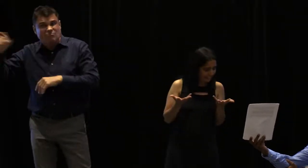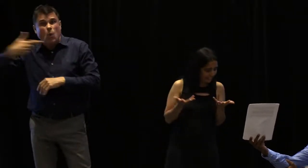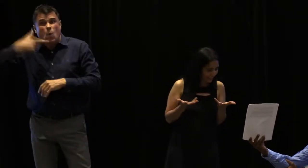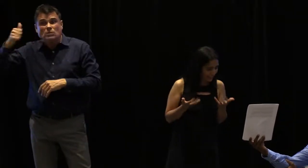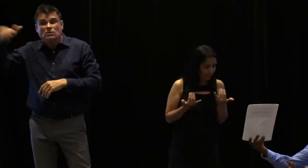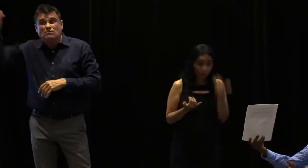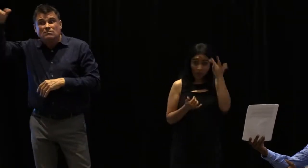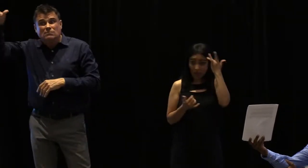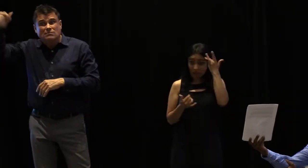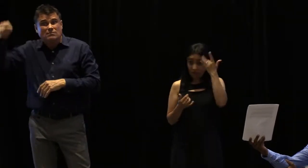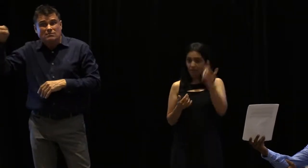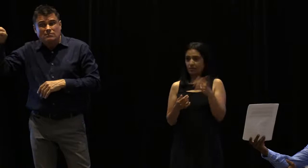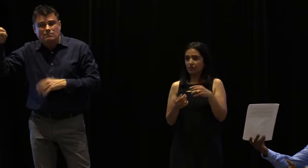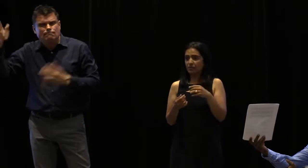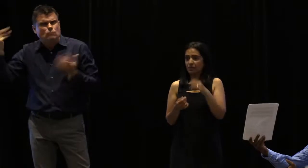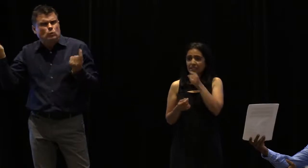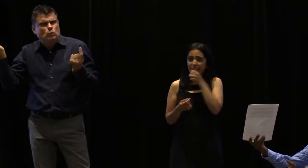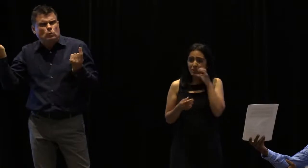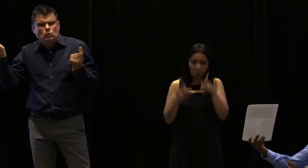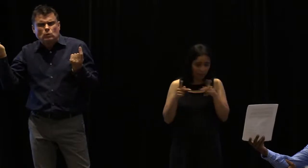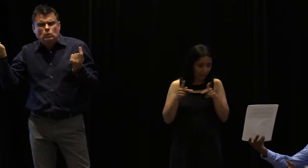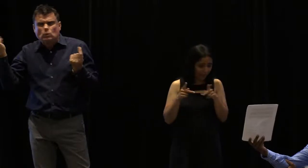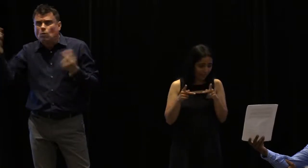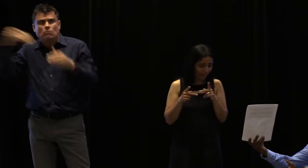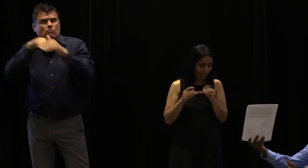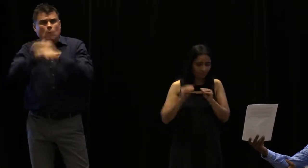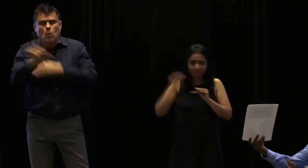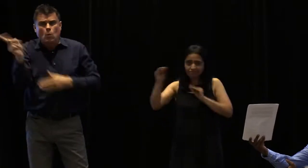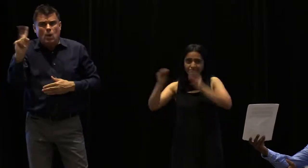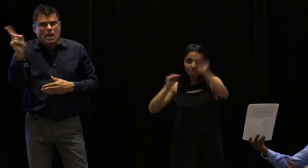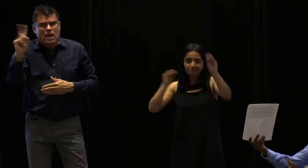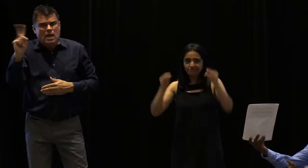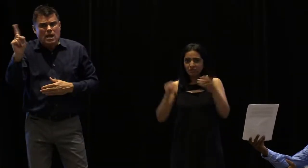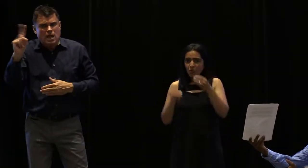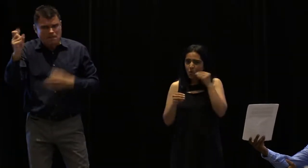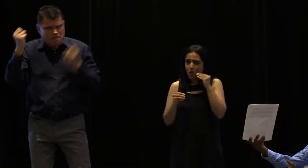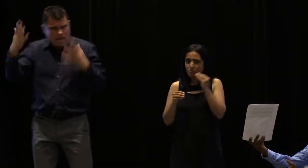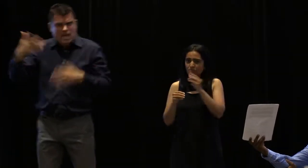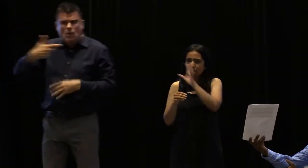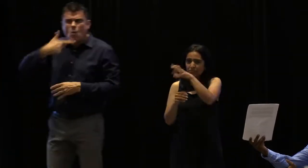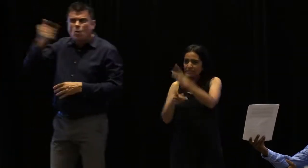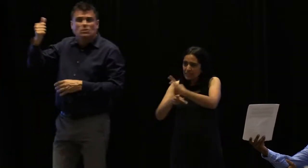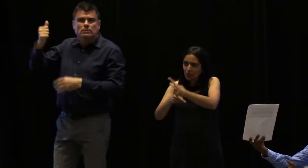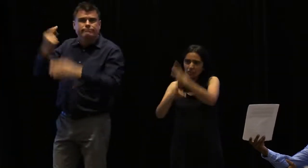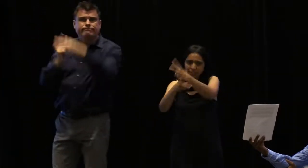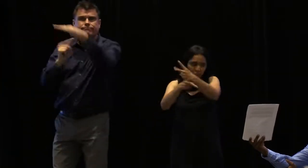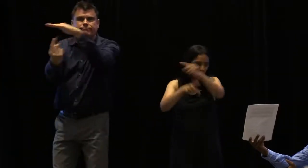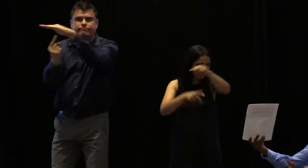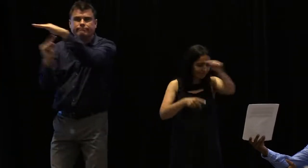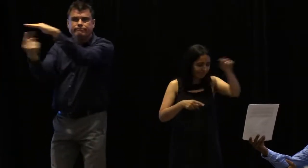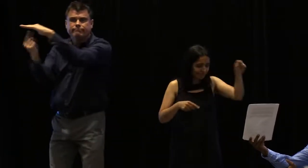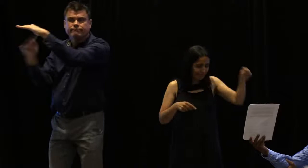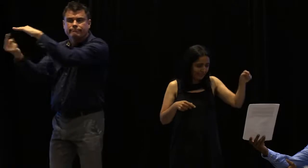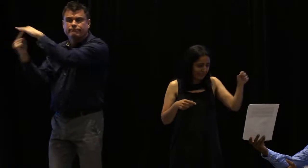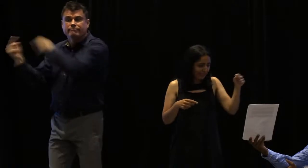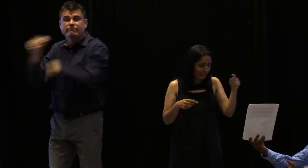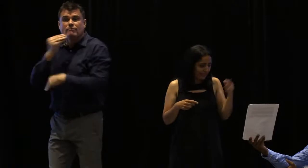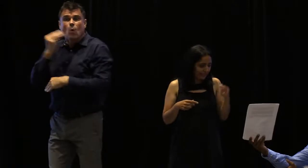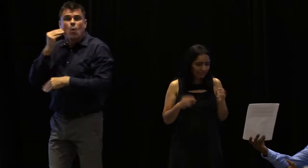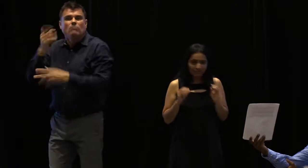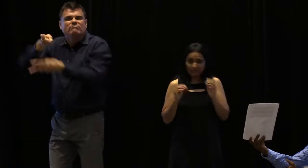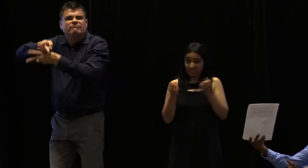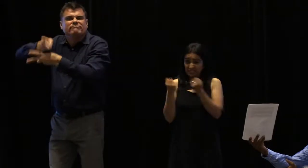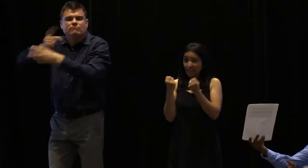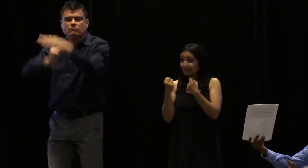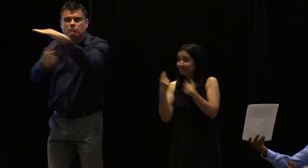have a place to belong. For many of our seniors, as they get closer to retirement, they don't want to be put into a retirement home where they